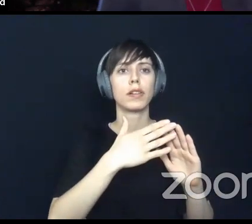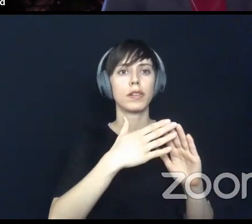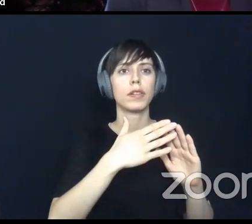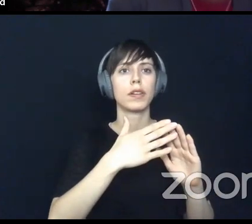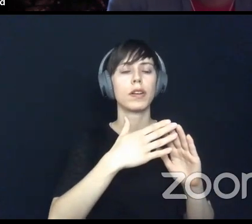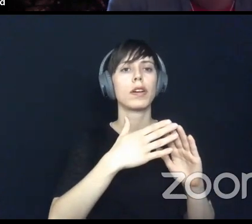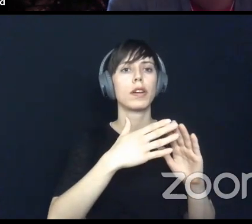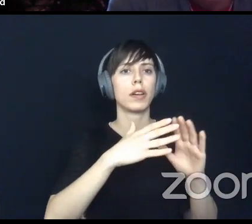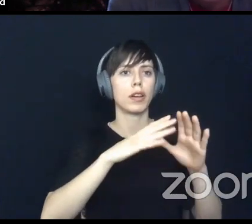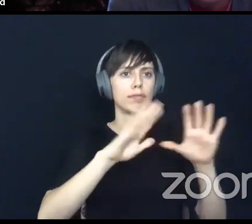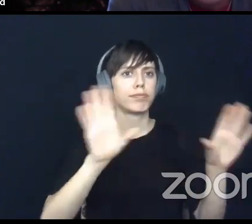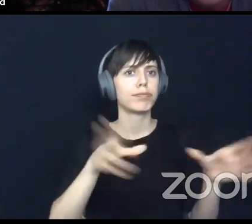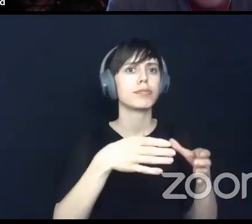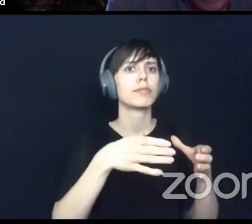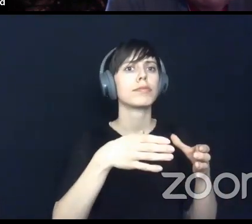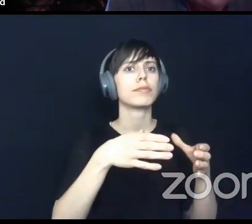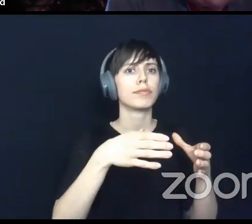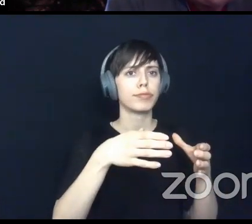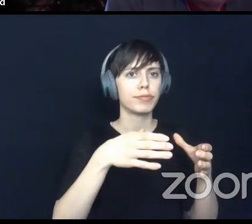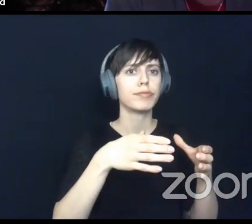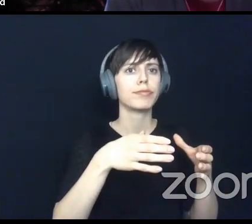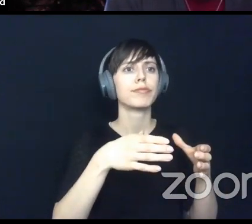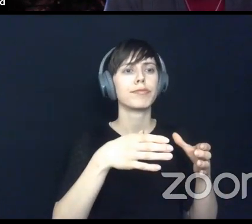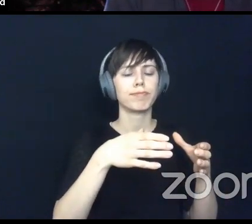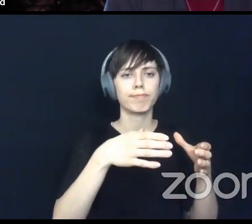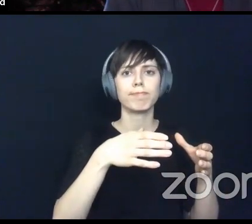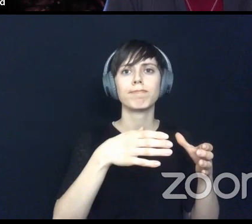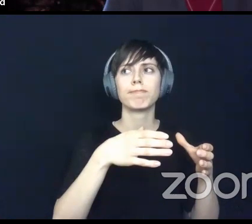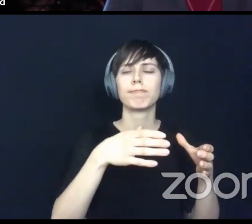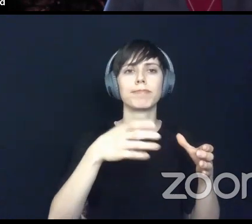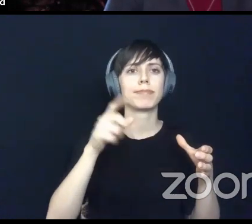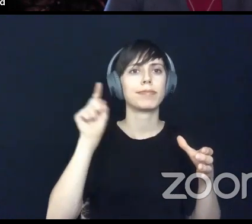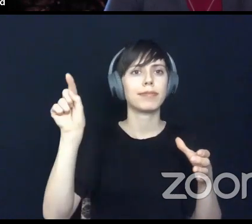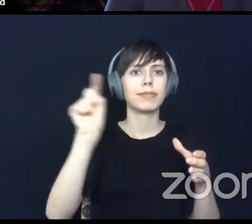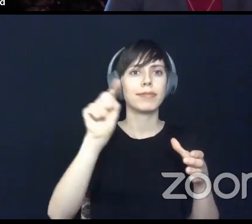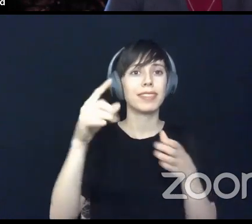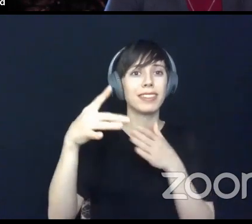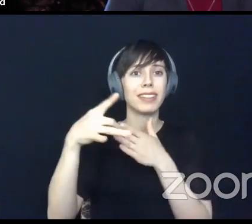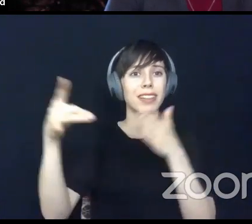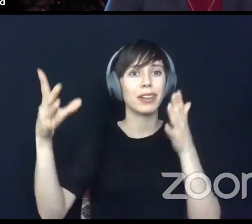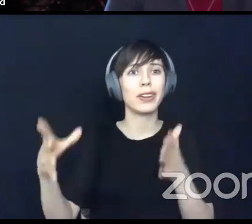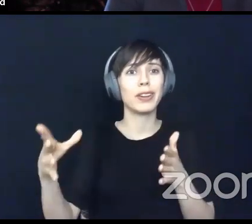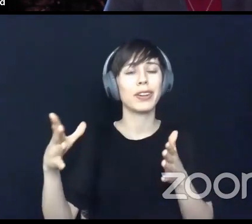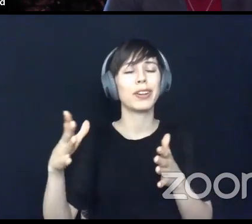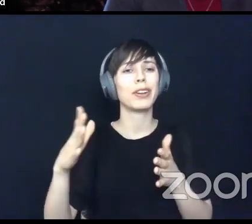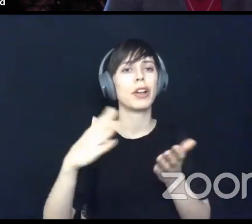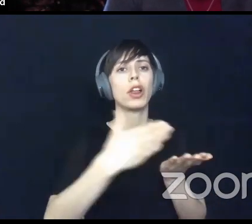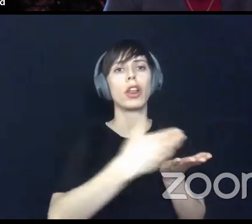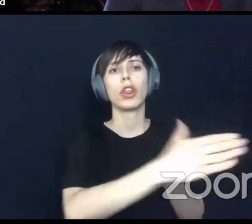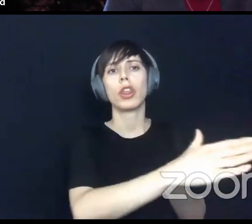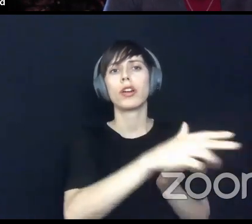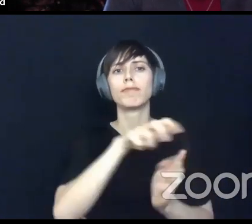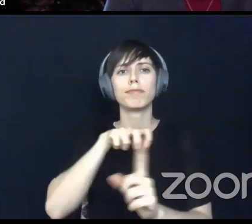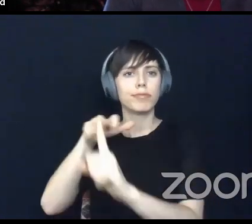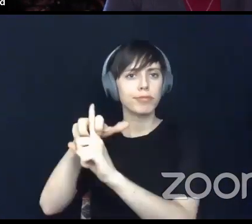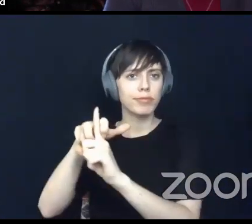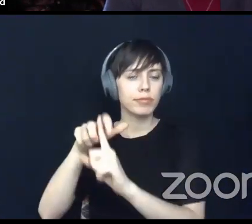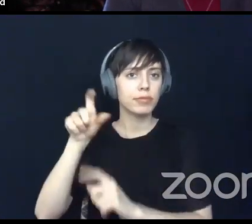her community and try to hold our elected leaders accountable and government institutions accountable,